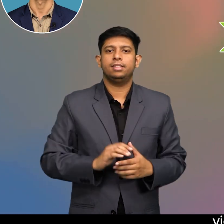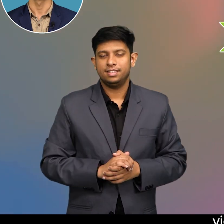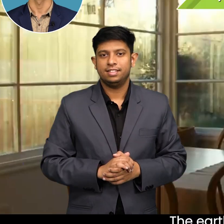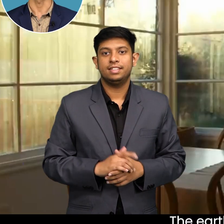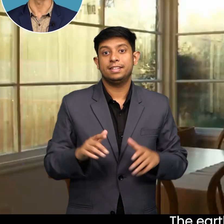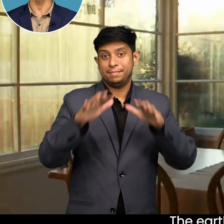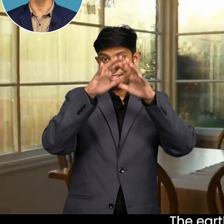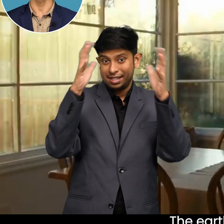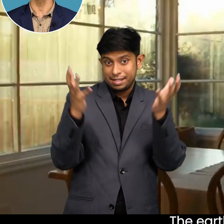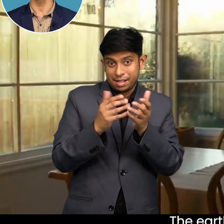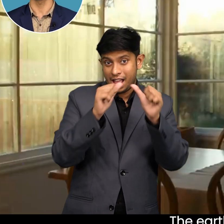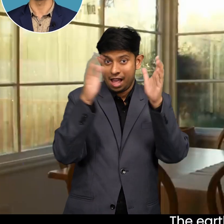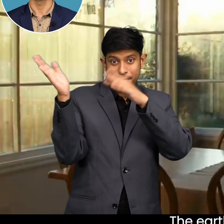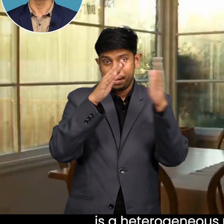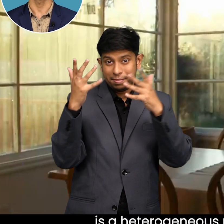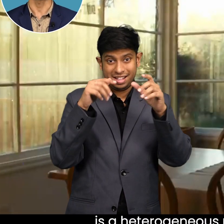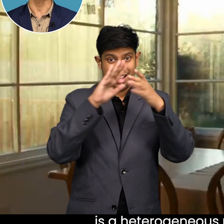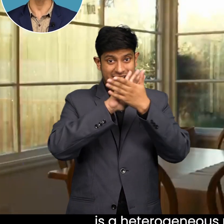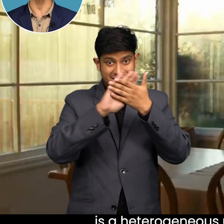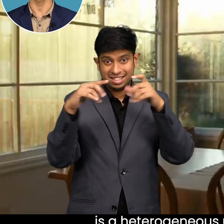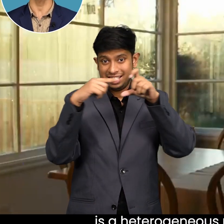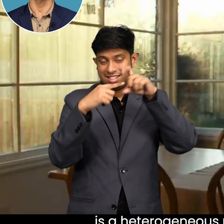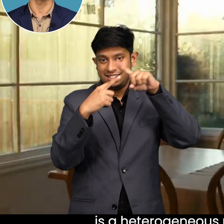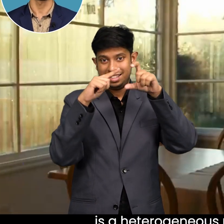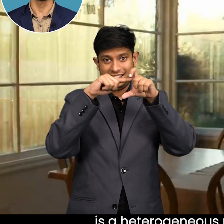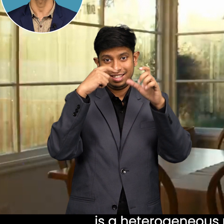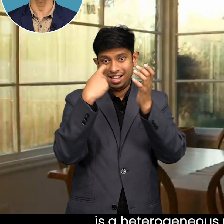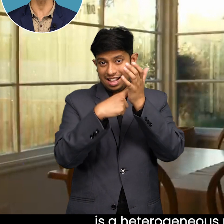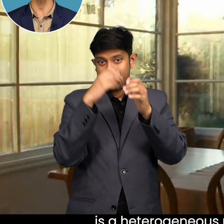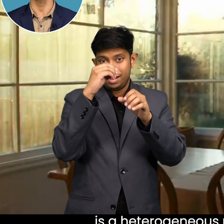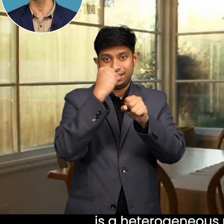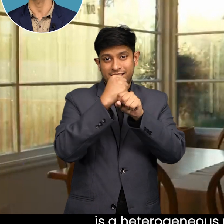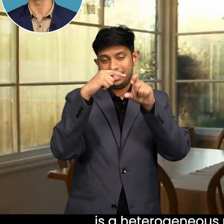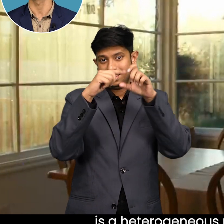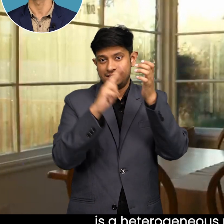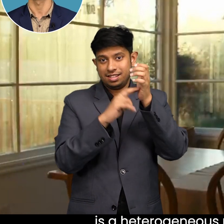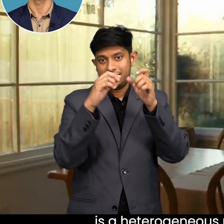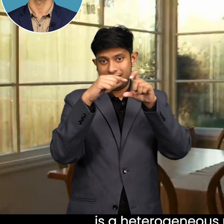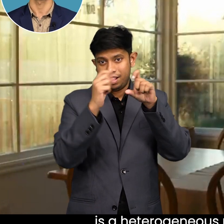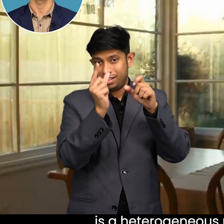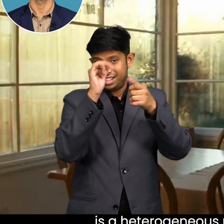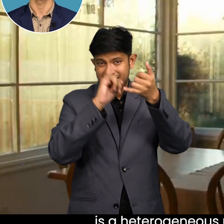The earth's atmosphere is a heterogeneous mixture of minute particles.